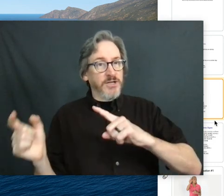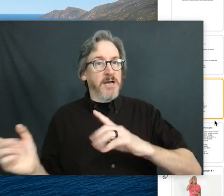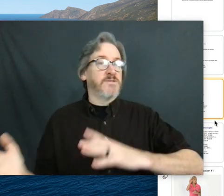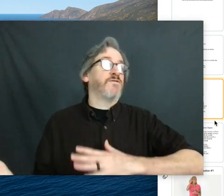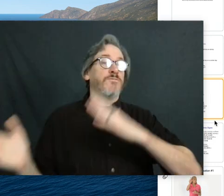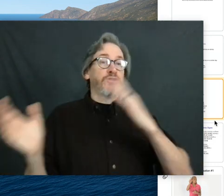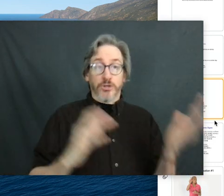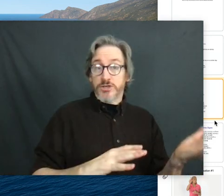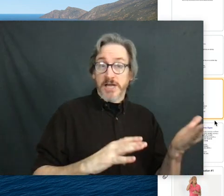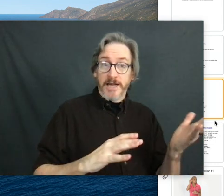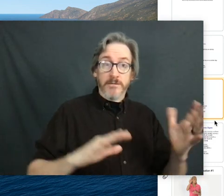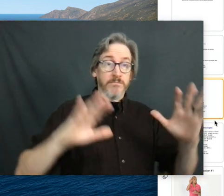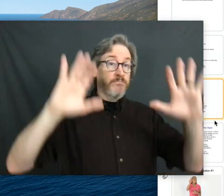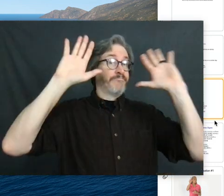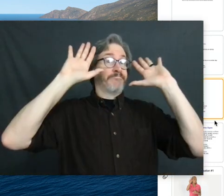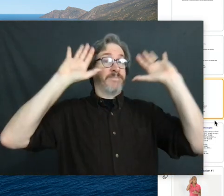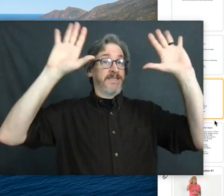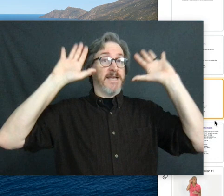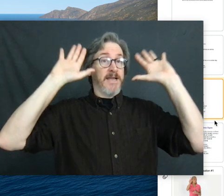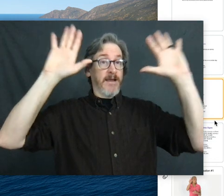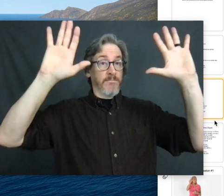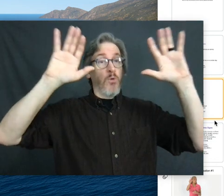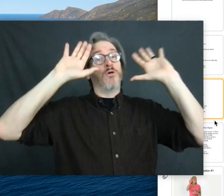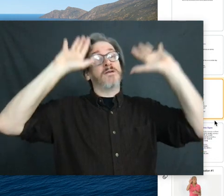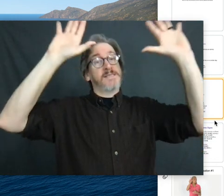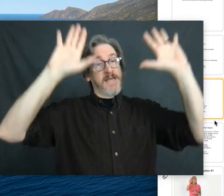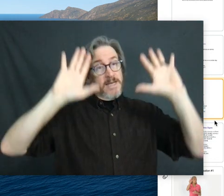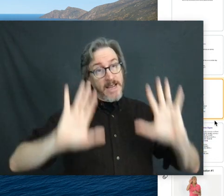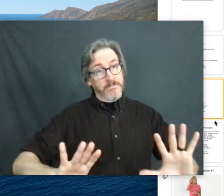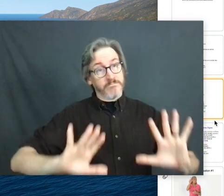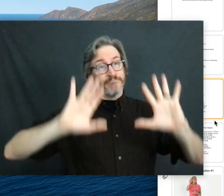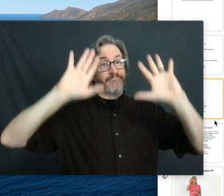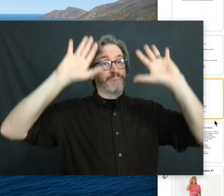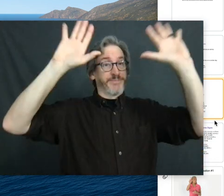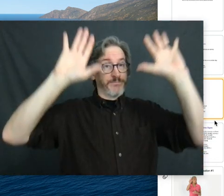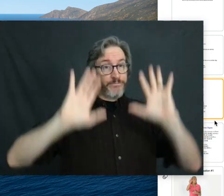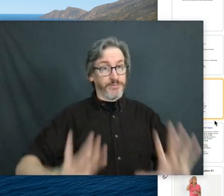Sunday actually comes from church signing, Sunday or Sunday.